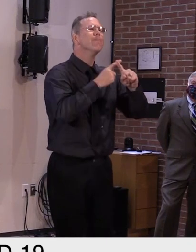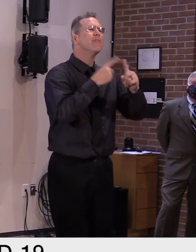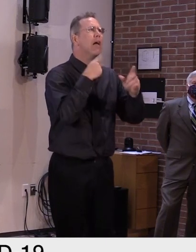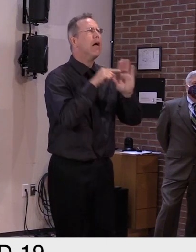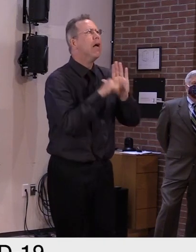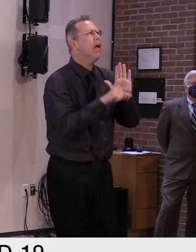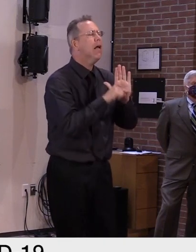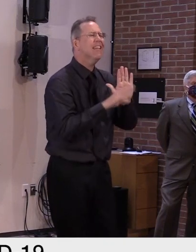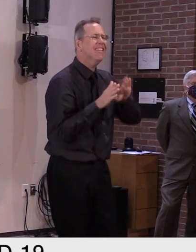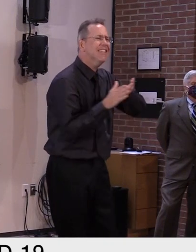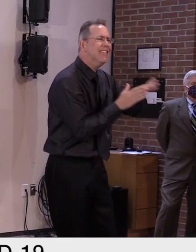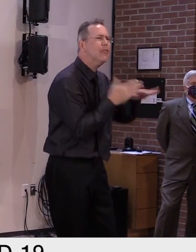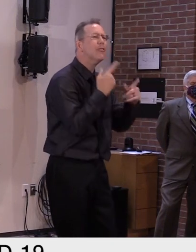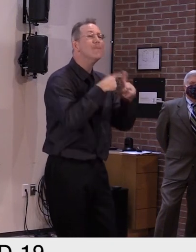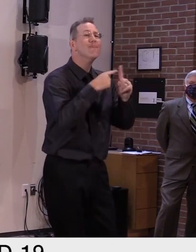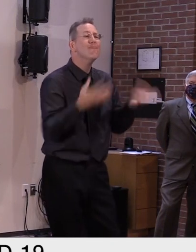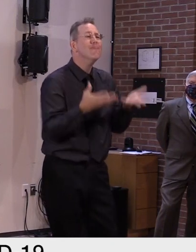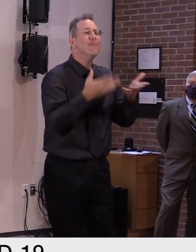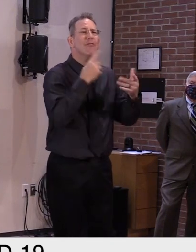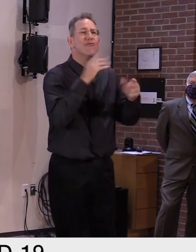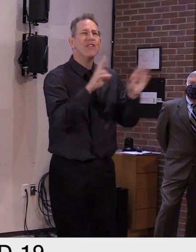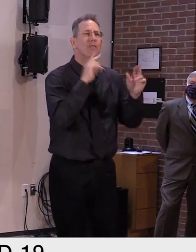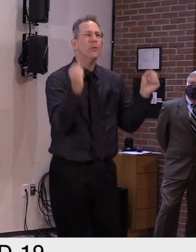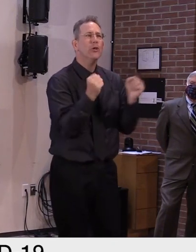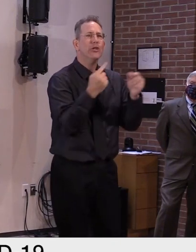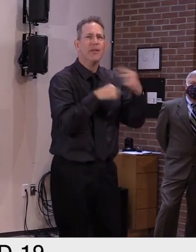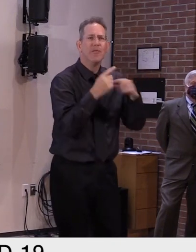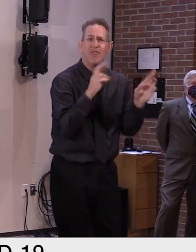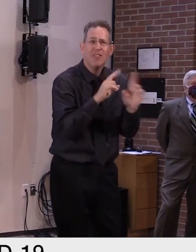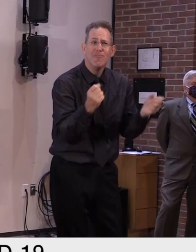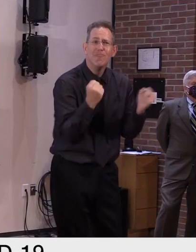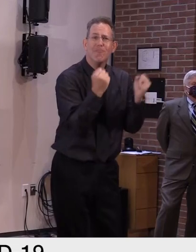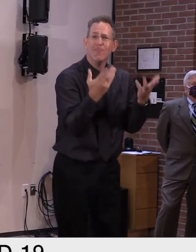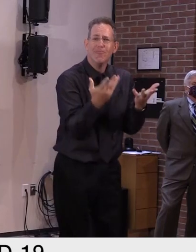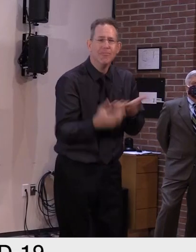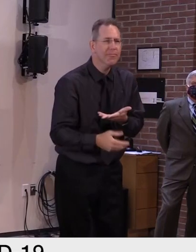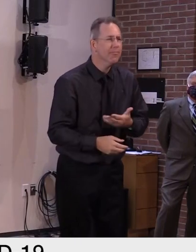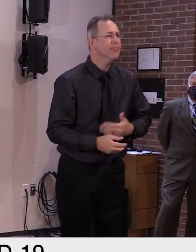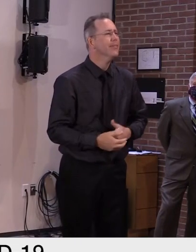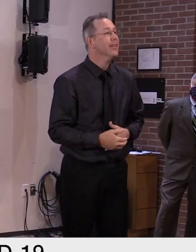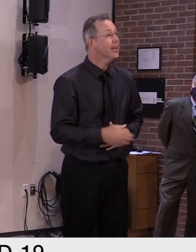safe for people to enjoy the outdoors and skiing and so forth.